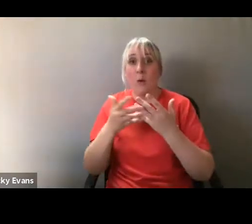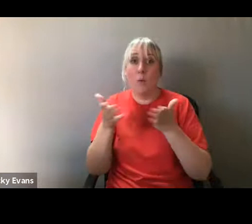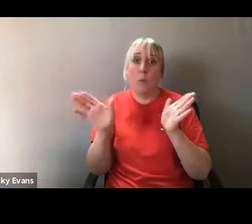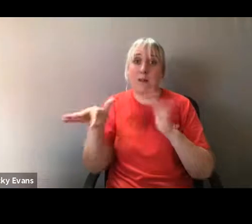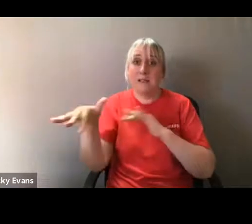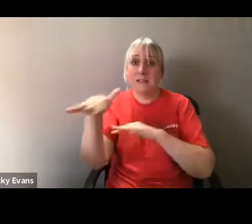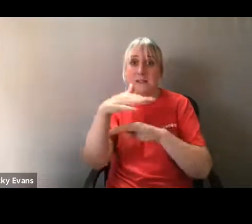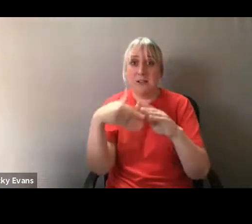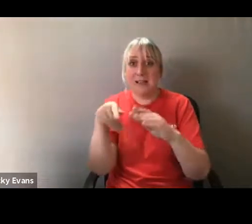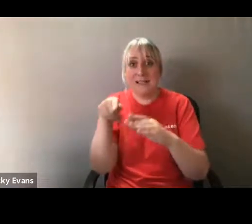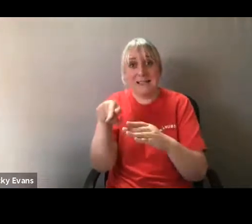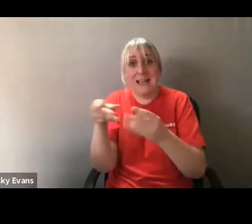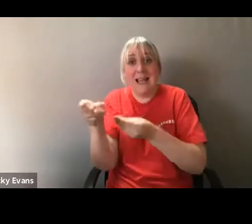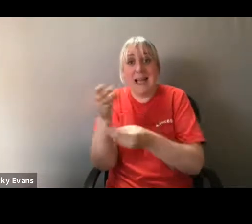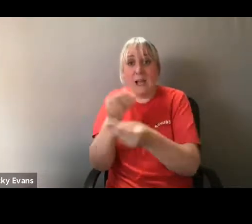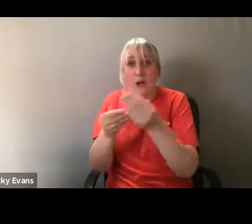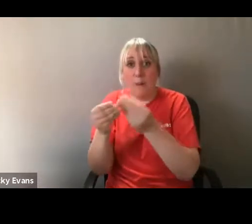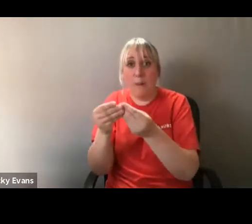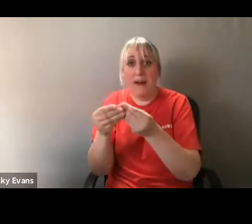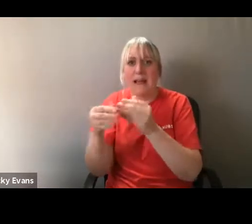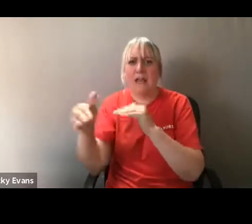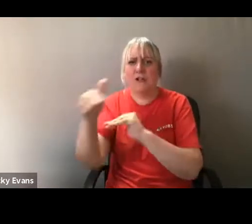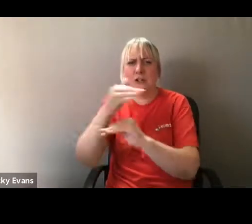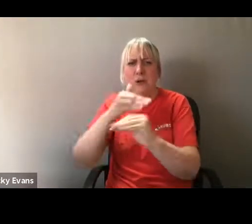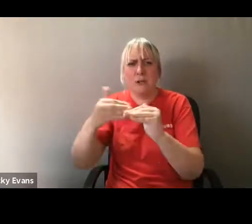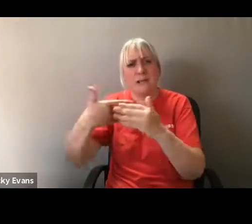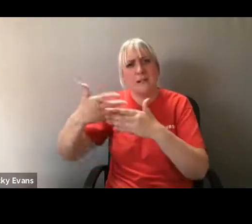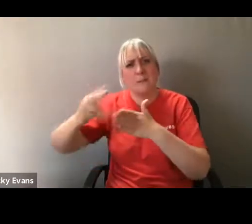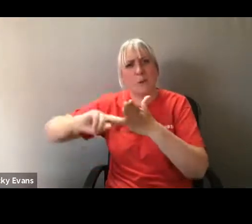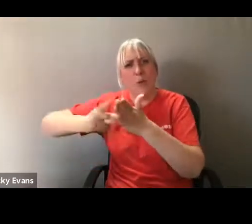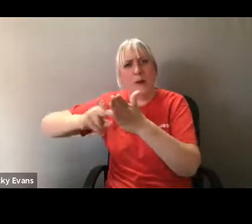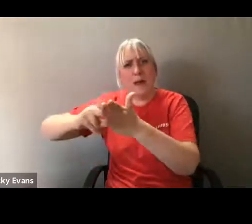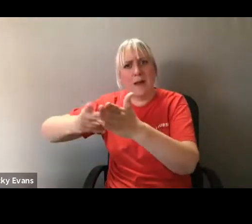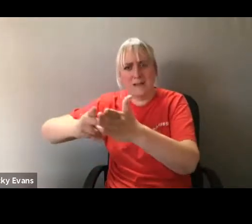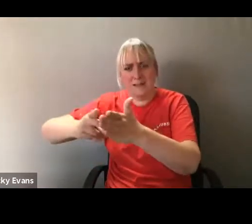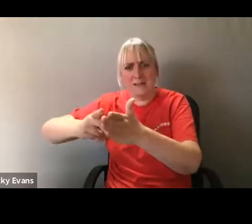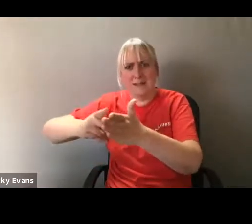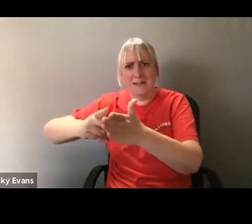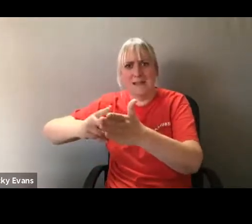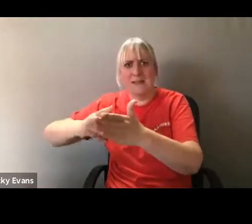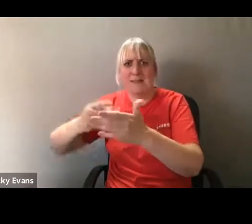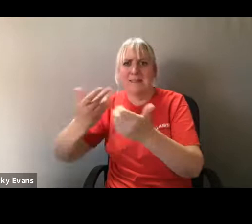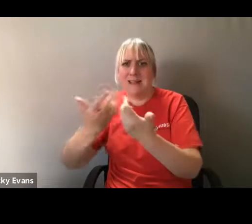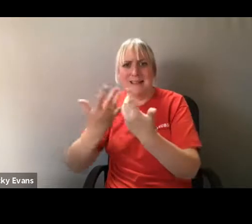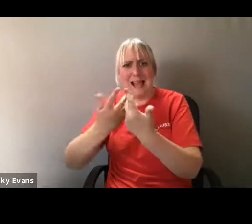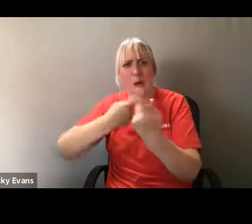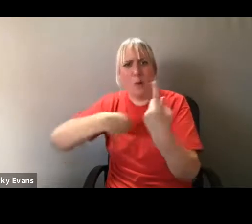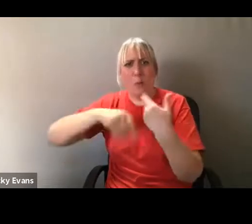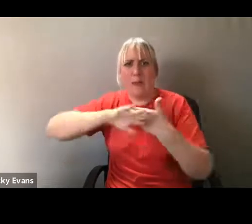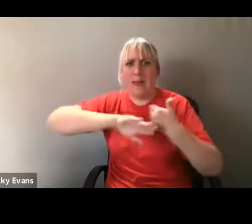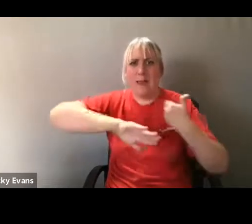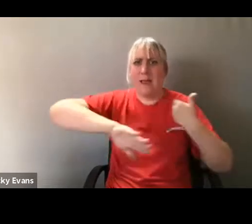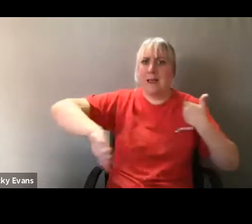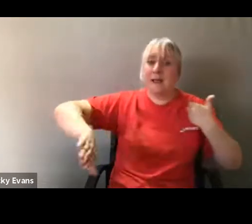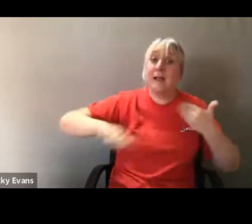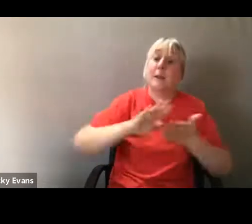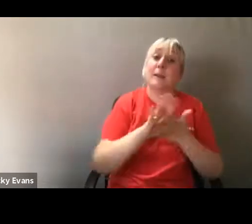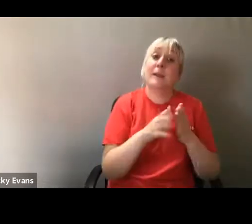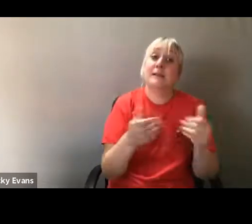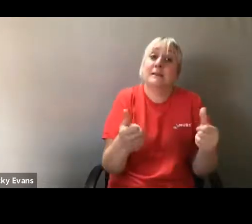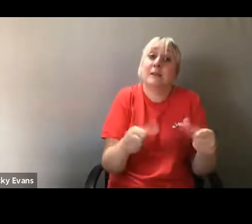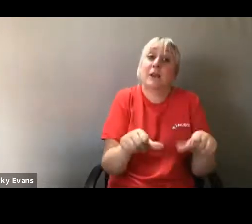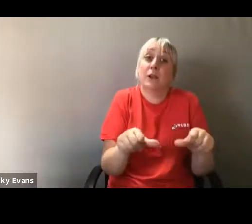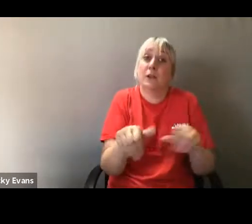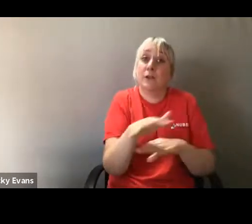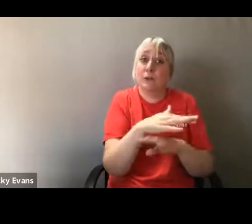and socially organised. Therefore, it provided a